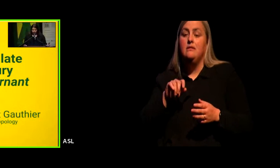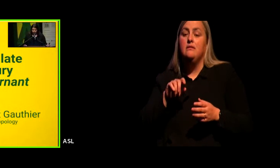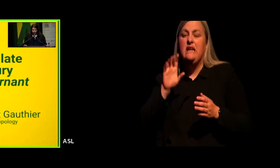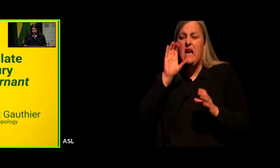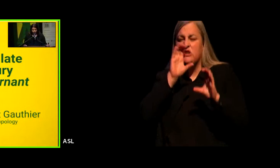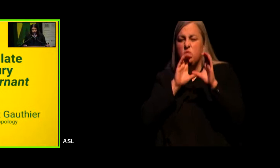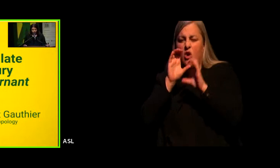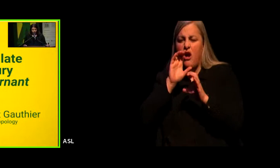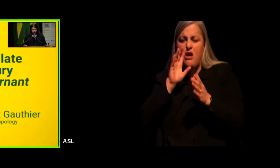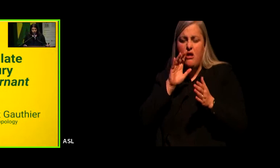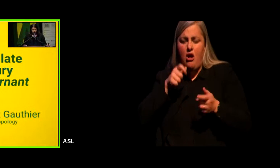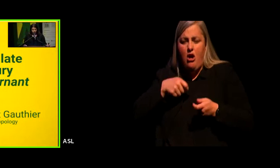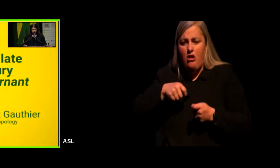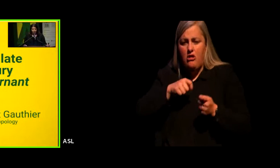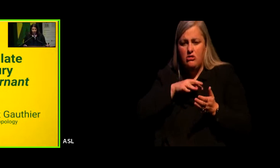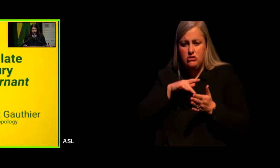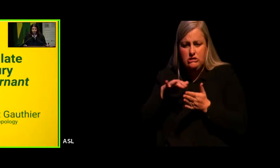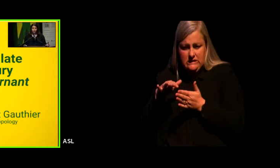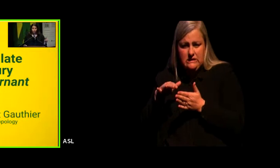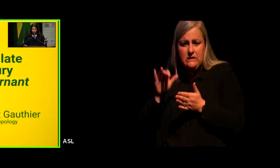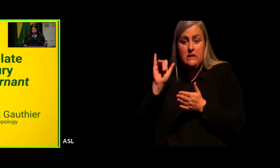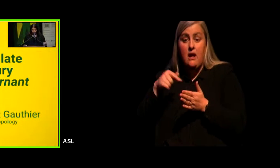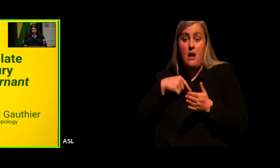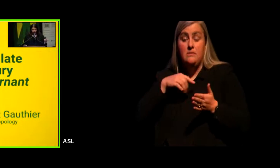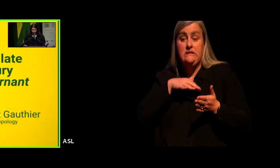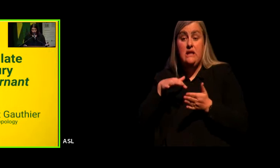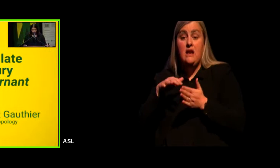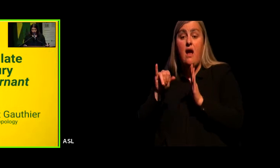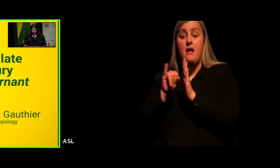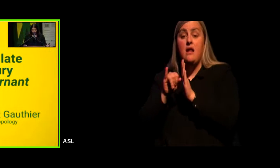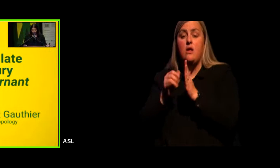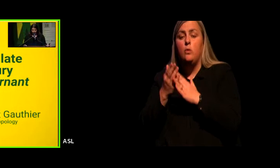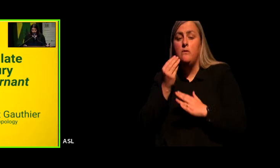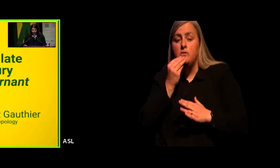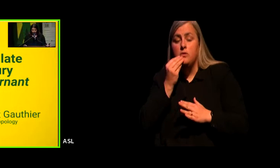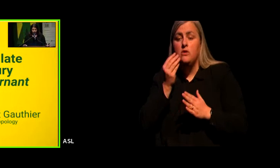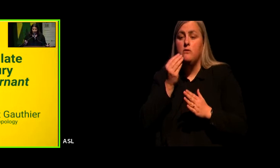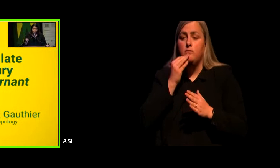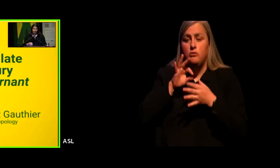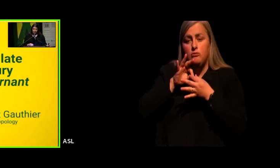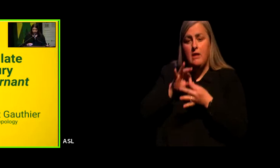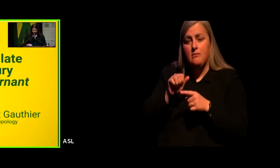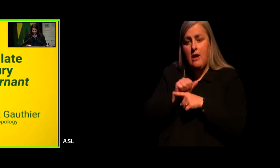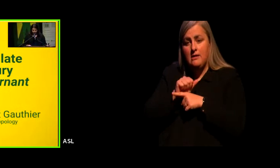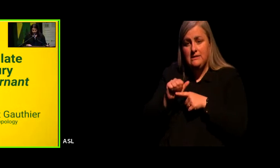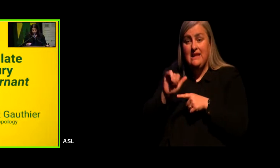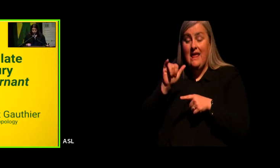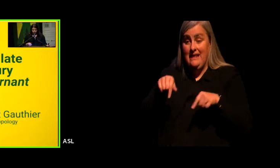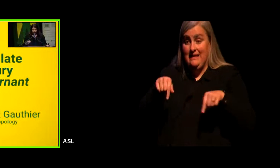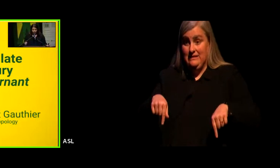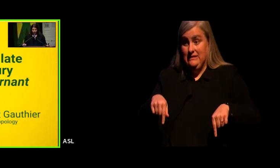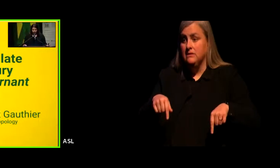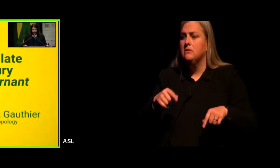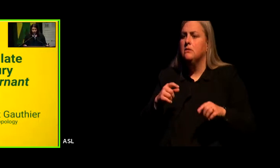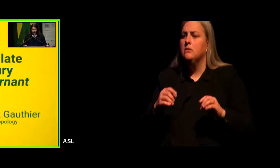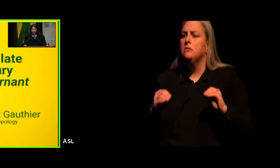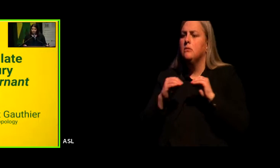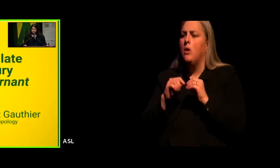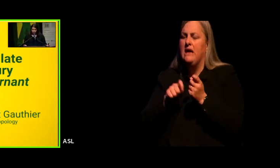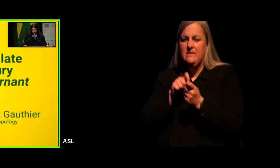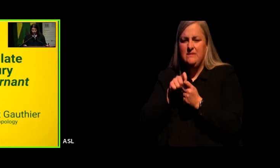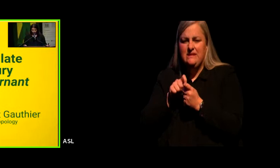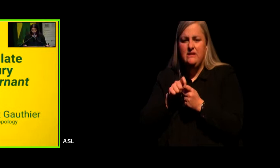I focus on the study of identity through food and food-related practices, and in this case, more specifically on late